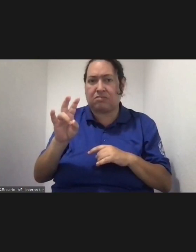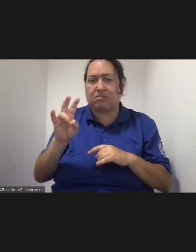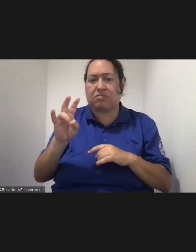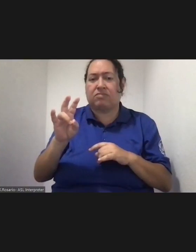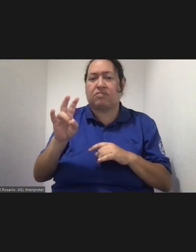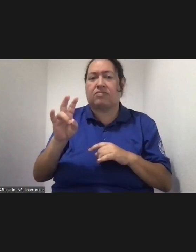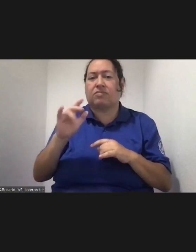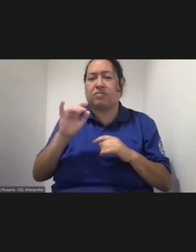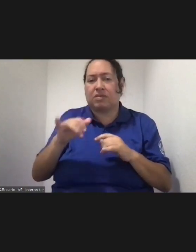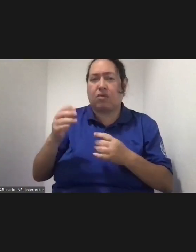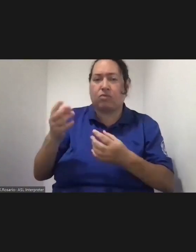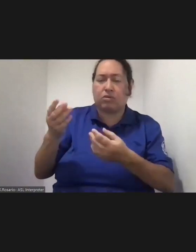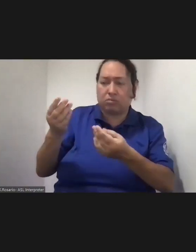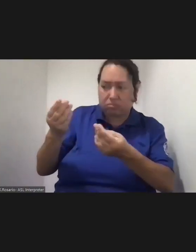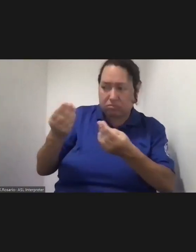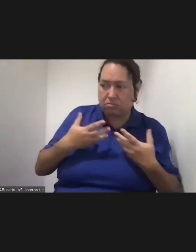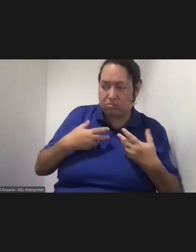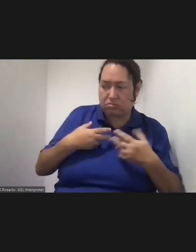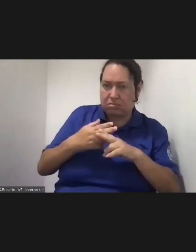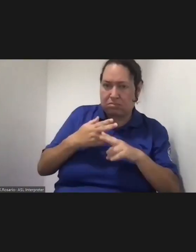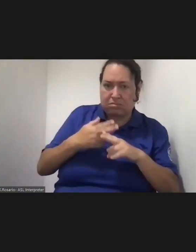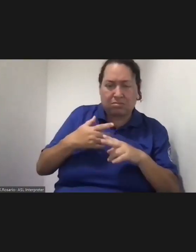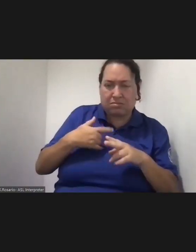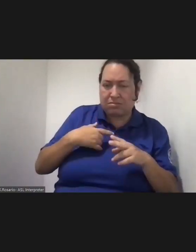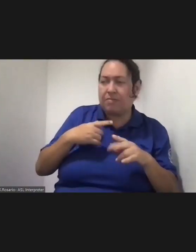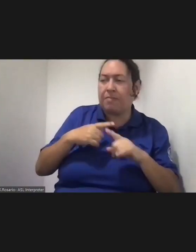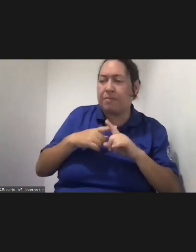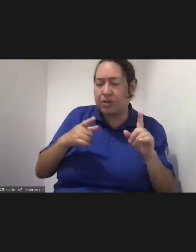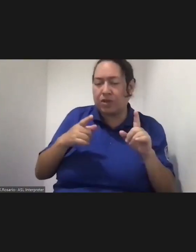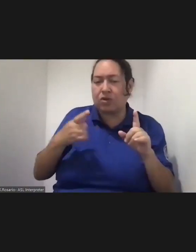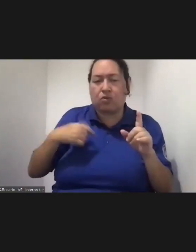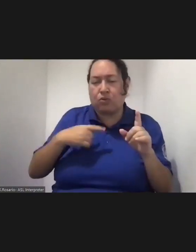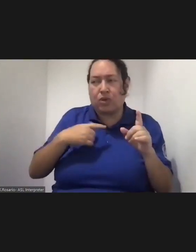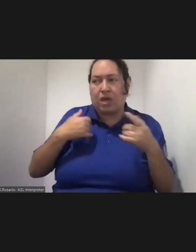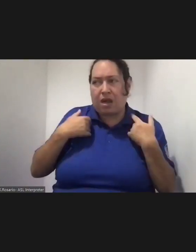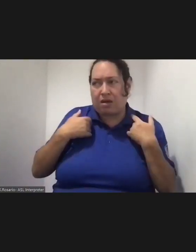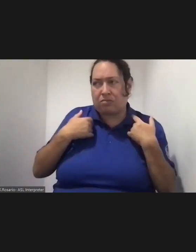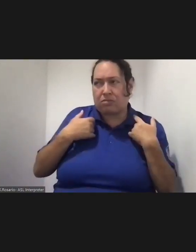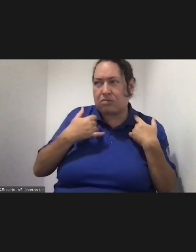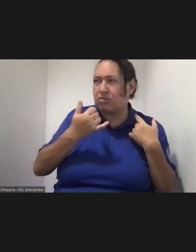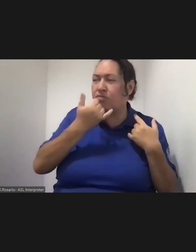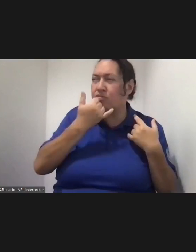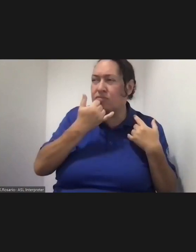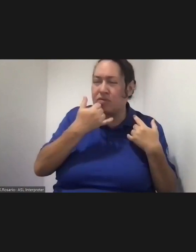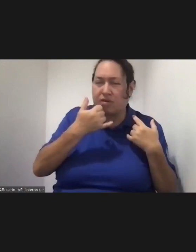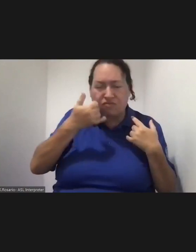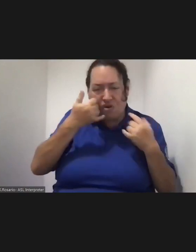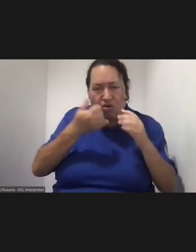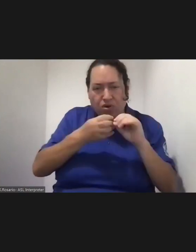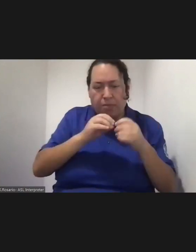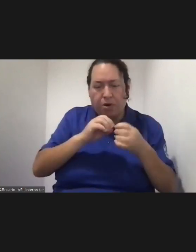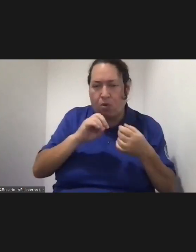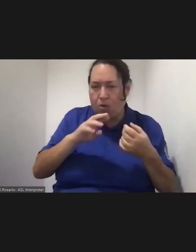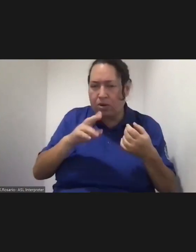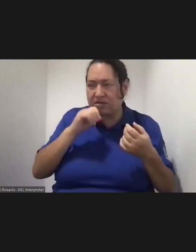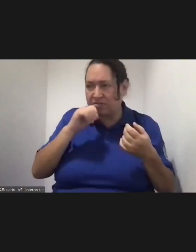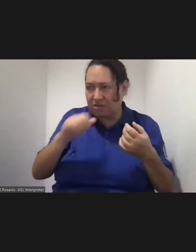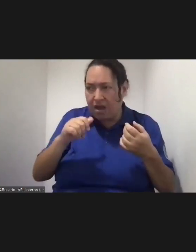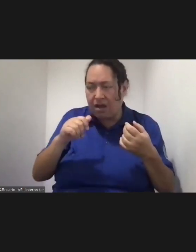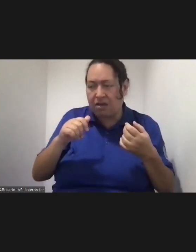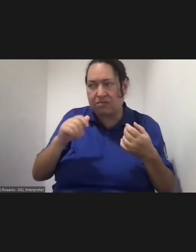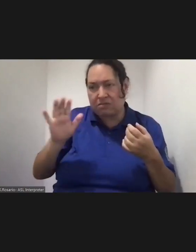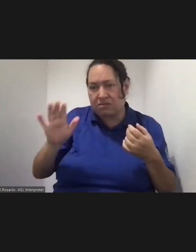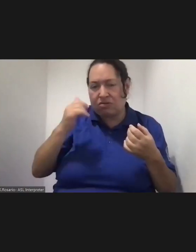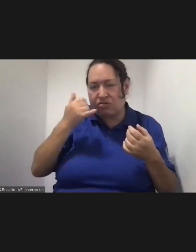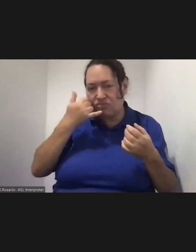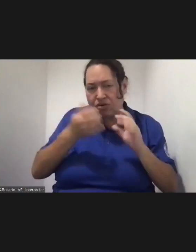to us. We do not have, we have either wrong phone numbers or they've not been answering their phone numbers. So we